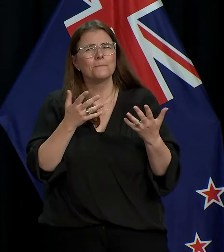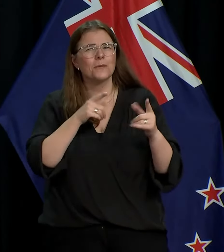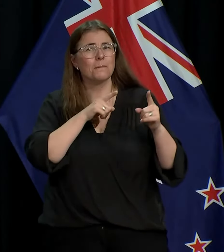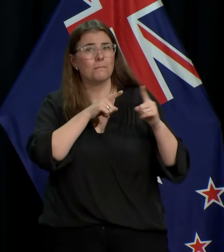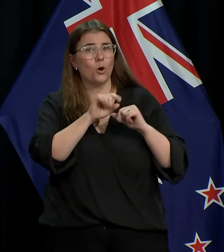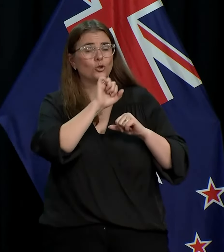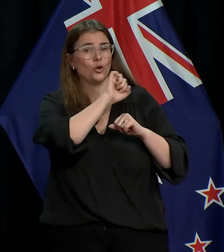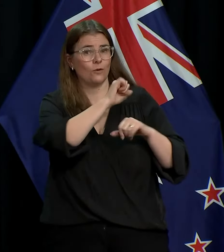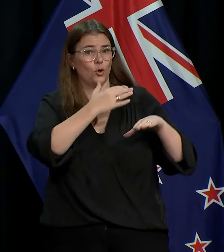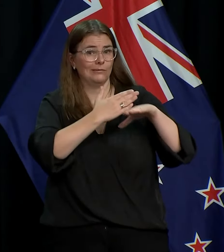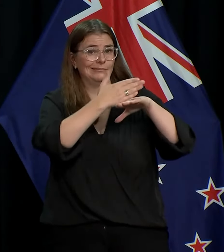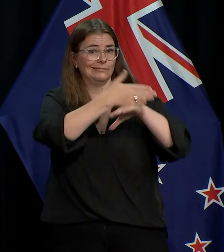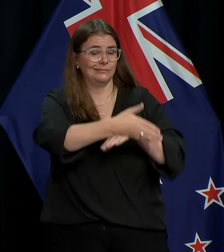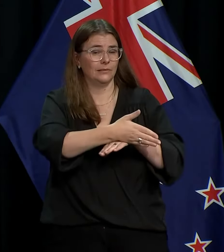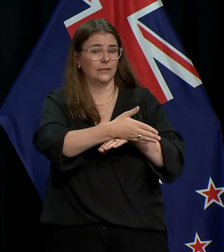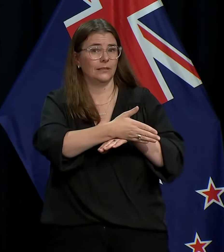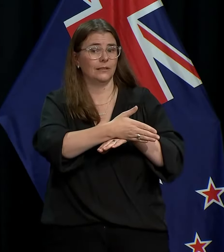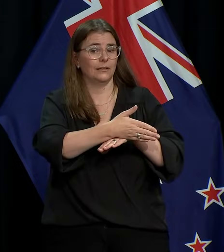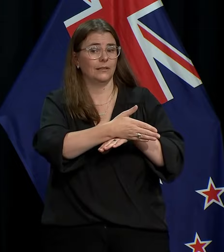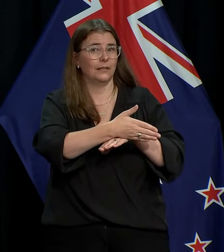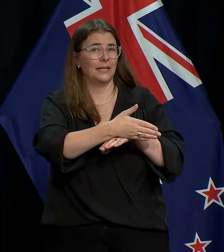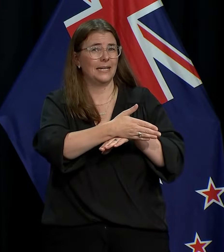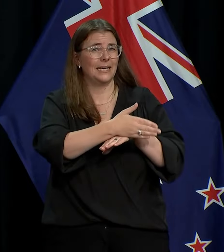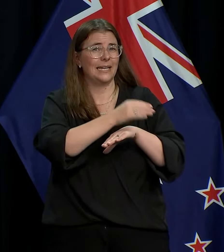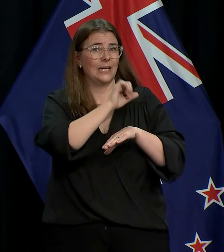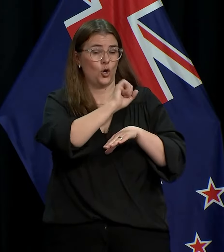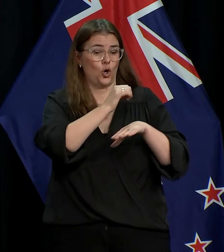Jane's activity